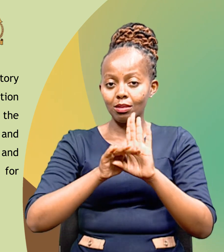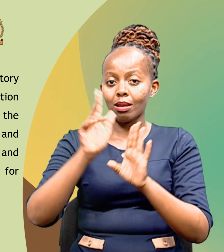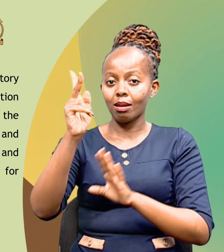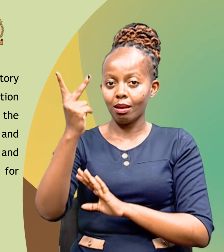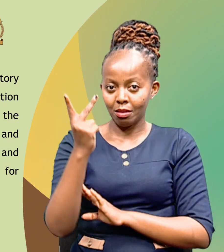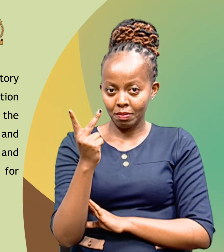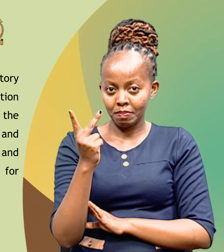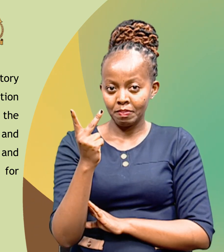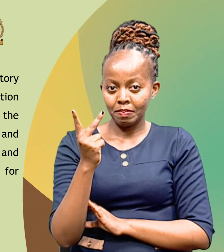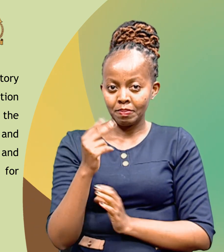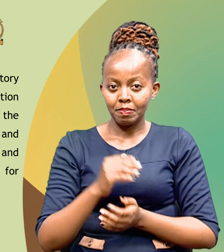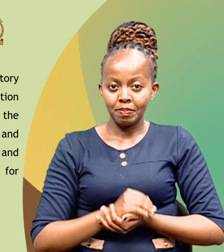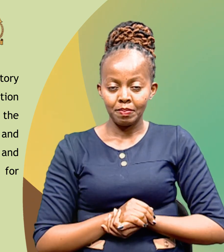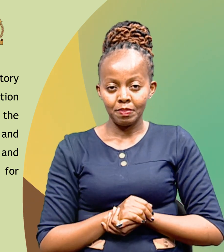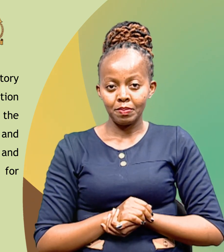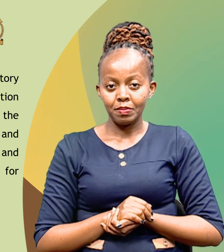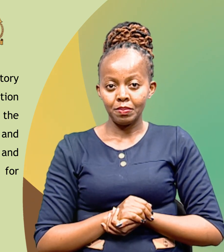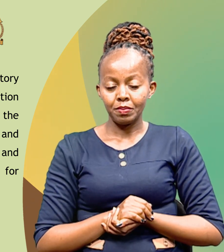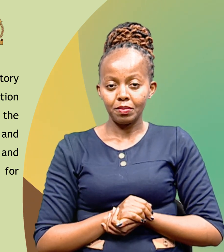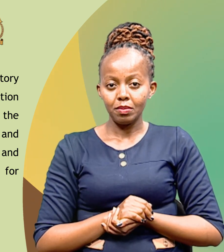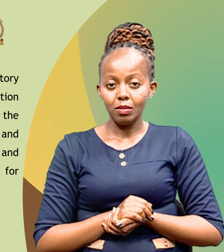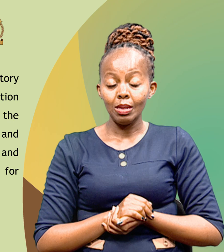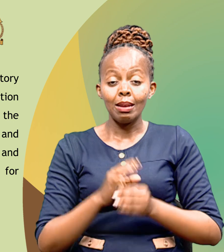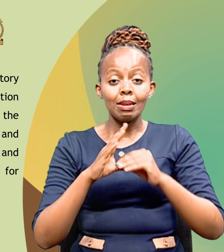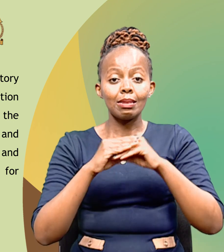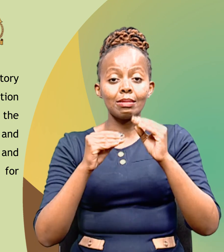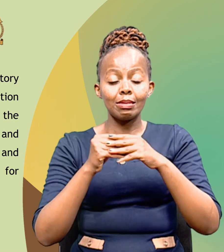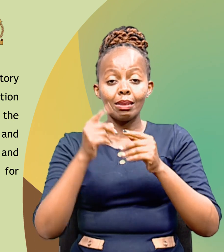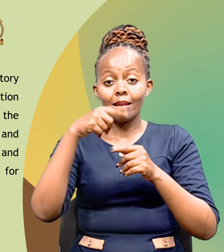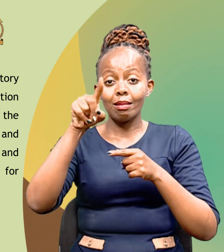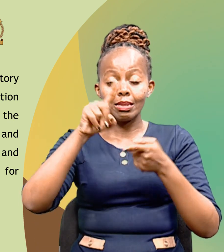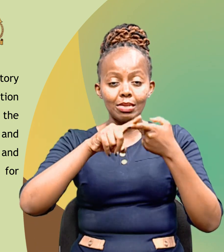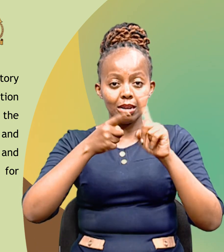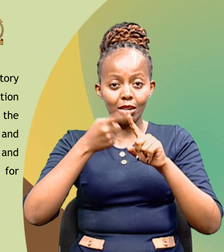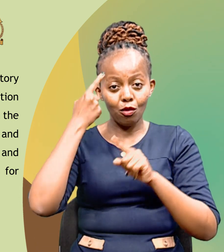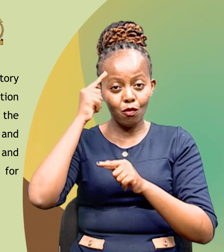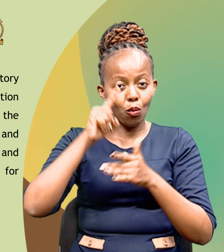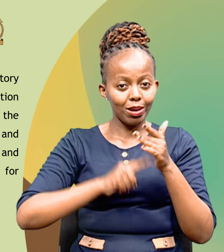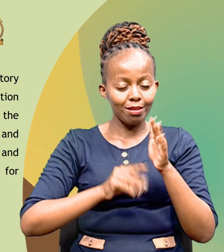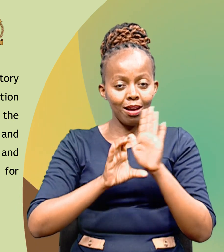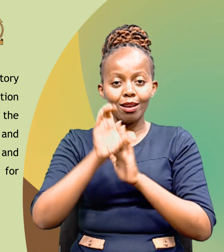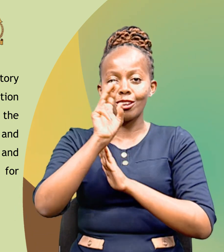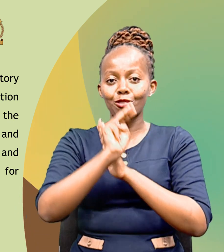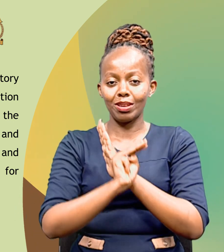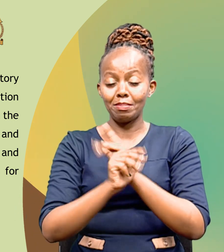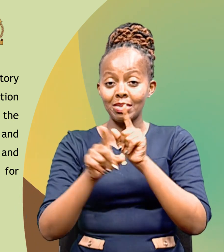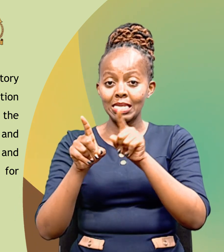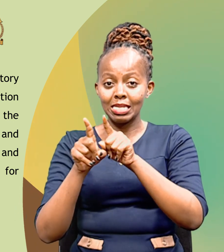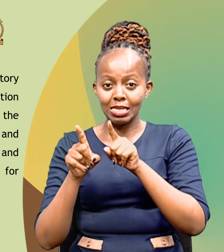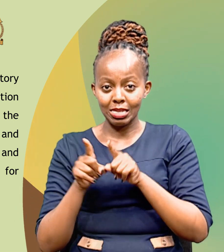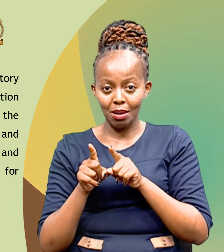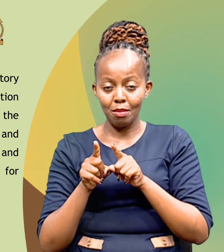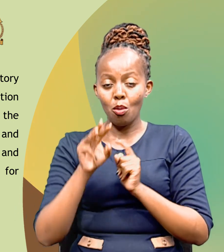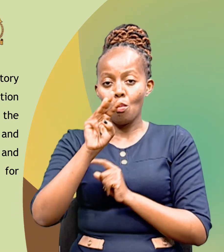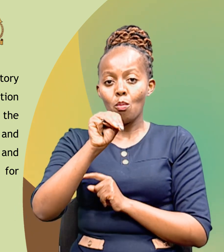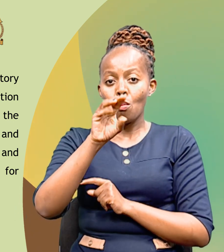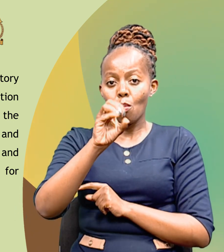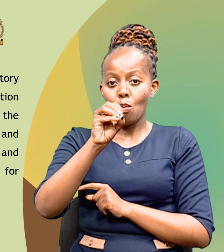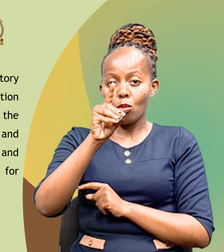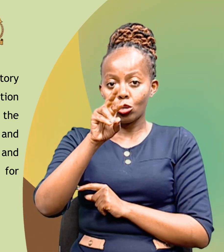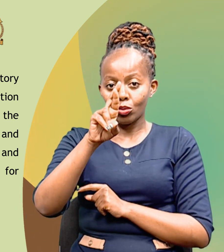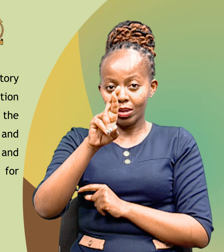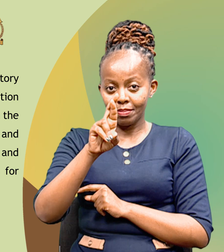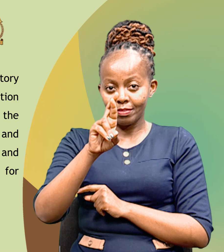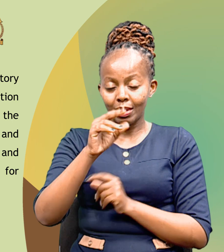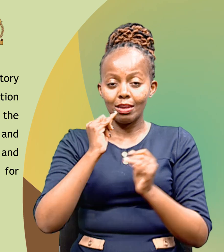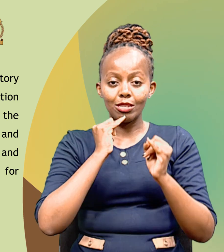Kenya, setting standards for curriculum and modular instruction,